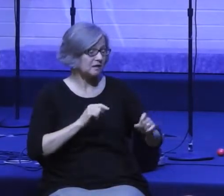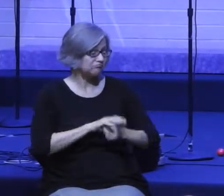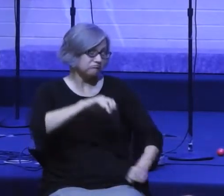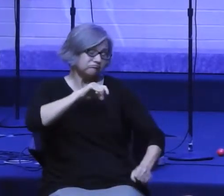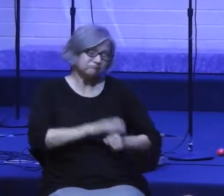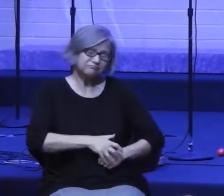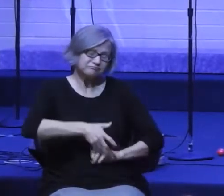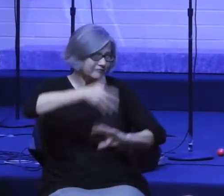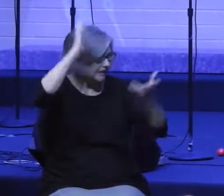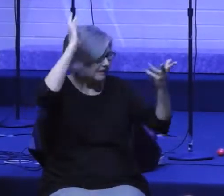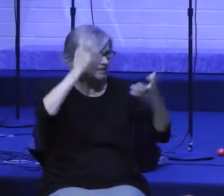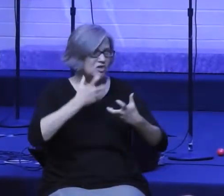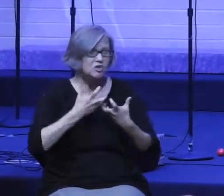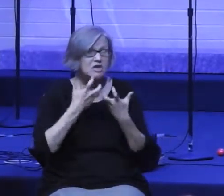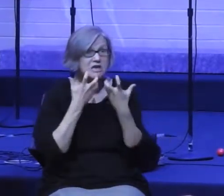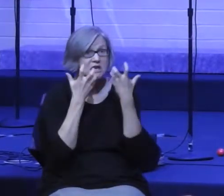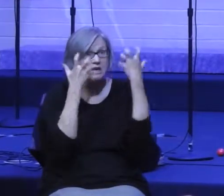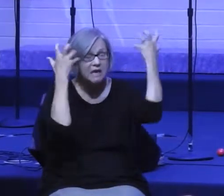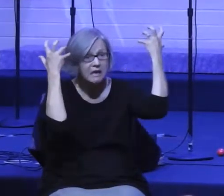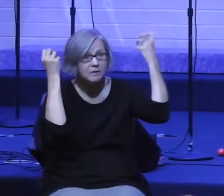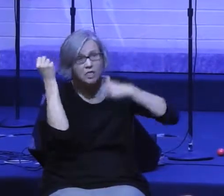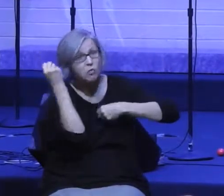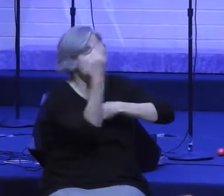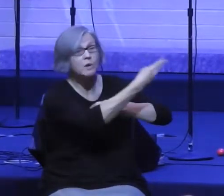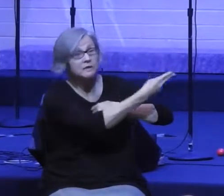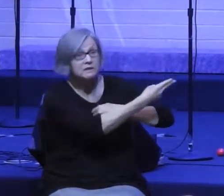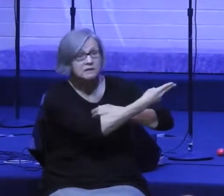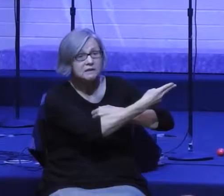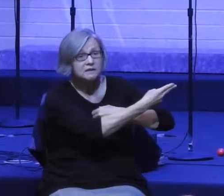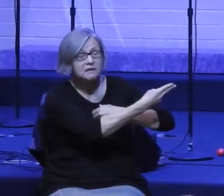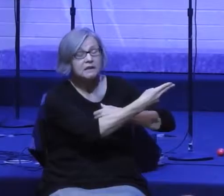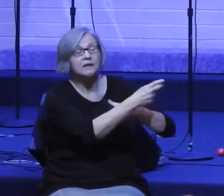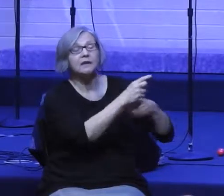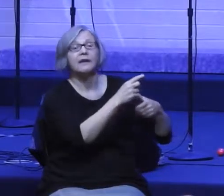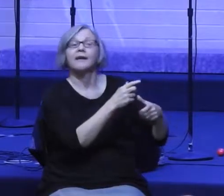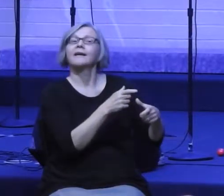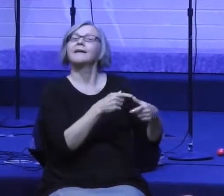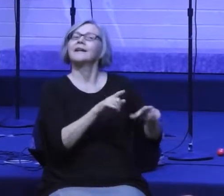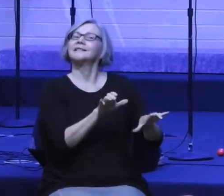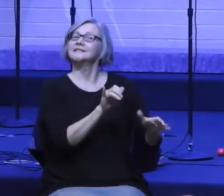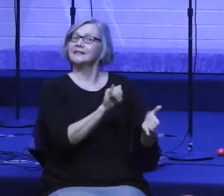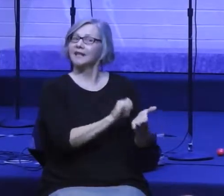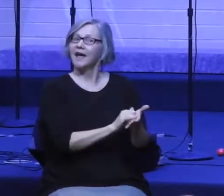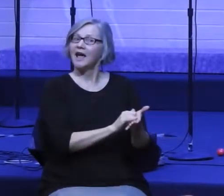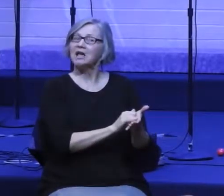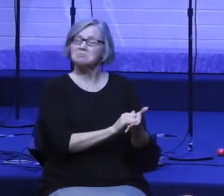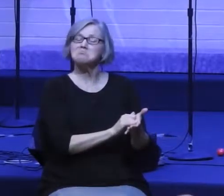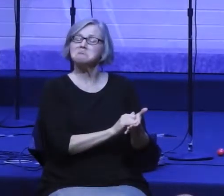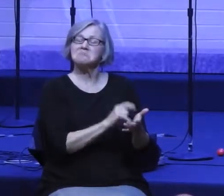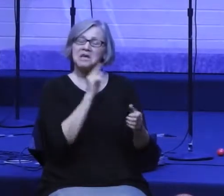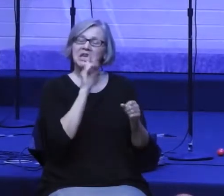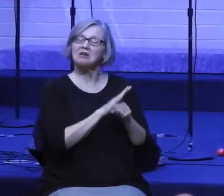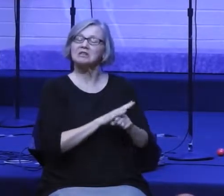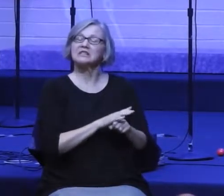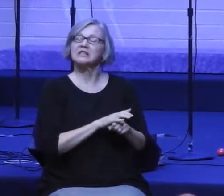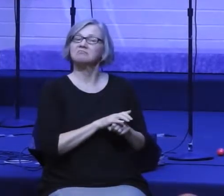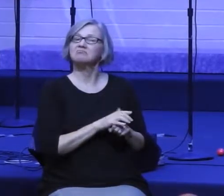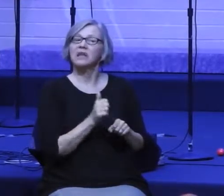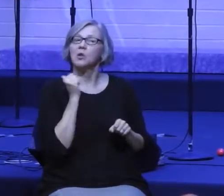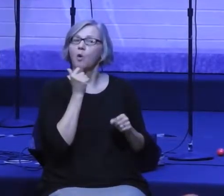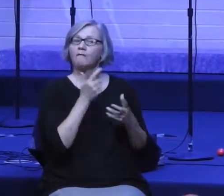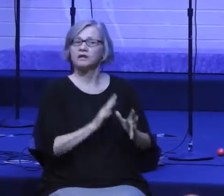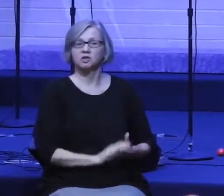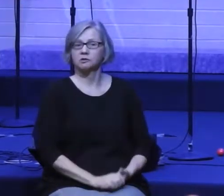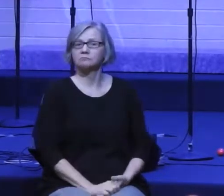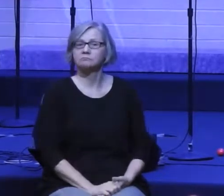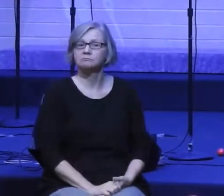Tobias' perspective of the future was, there's no way that this 14-year-old complex thing is never going to get done by me, which he changed his perspective,